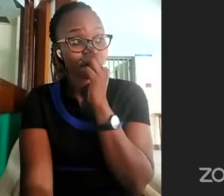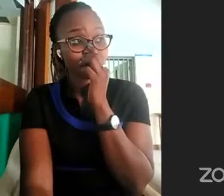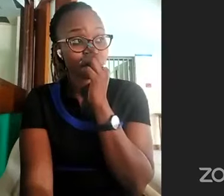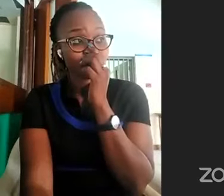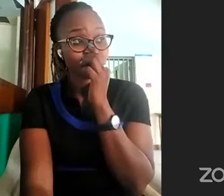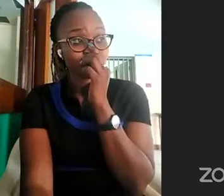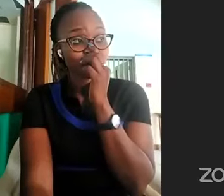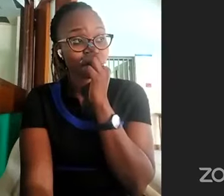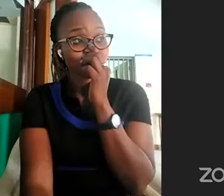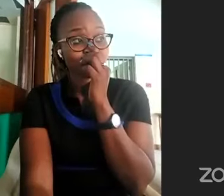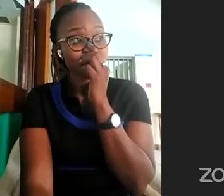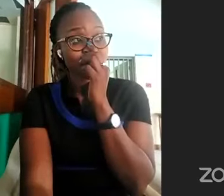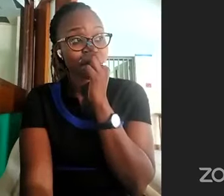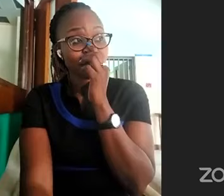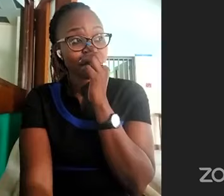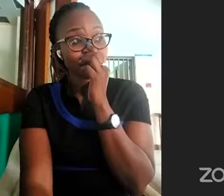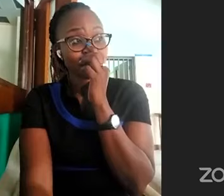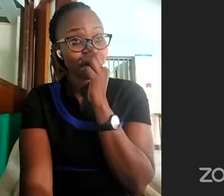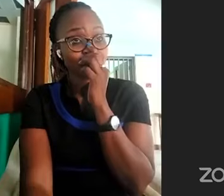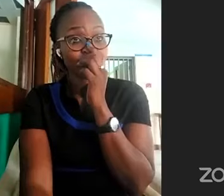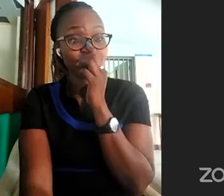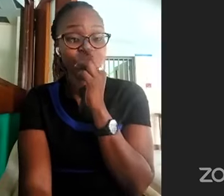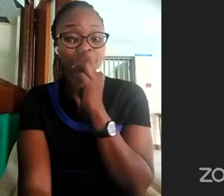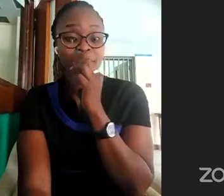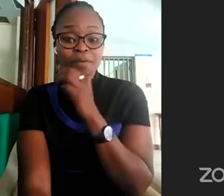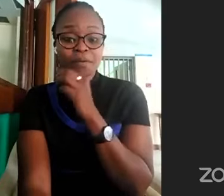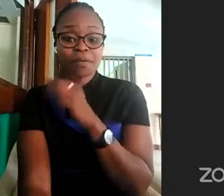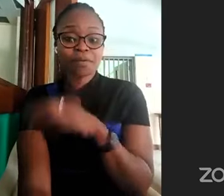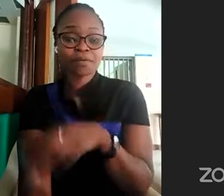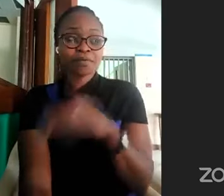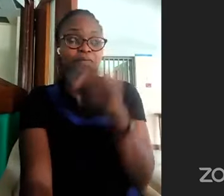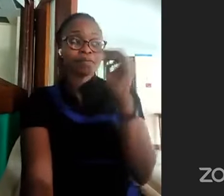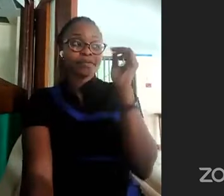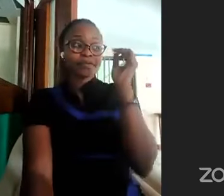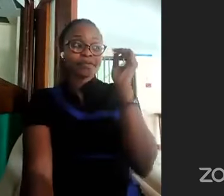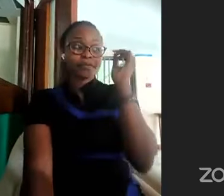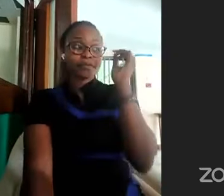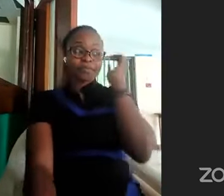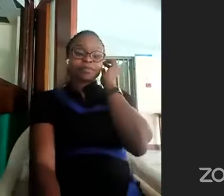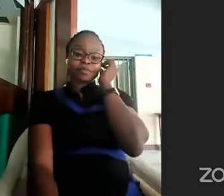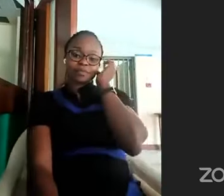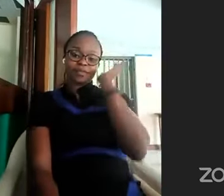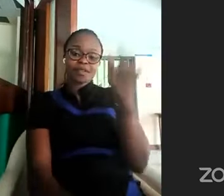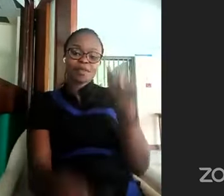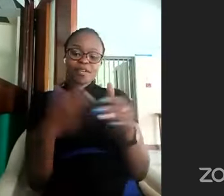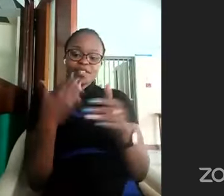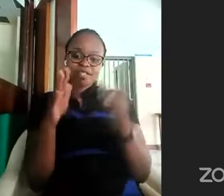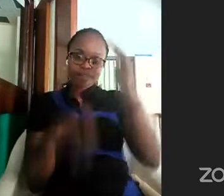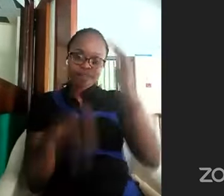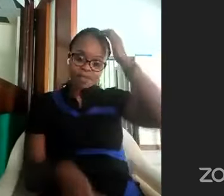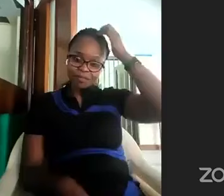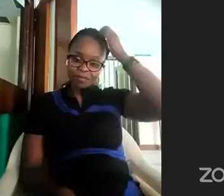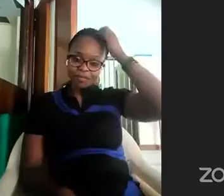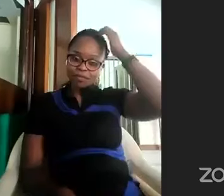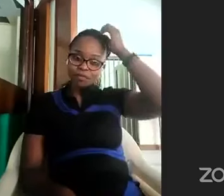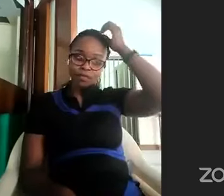this this money, it will be expensive and maybe my spouse cannot afford. So then, you know, already fear